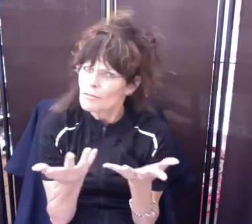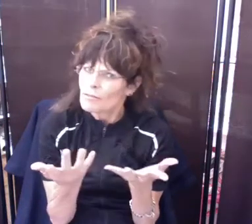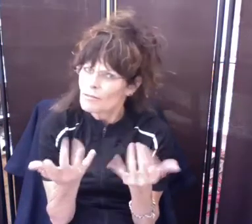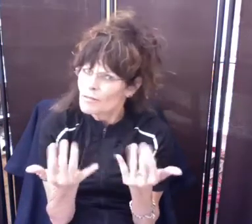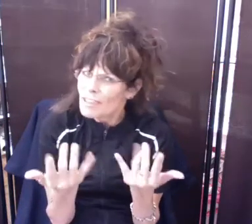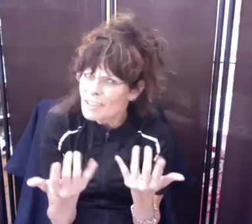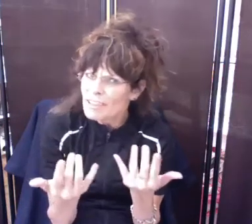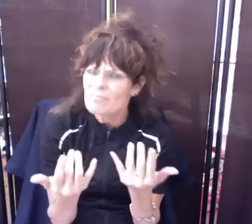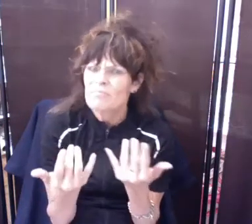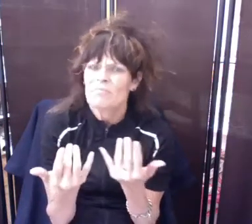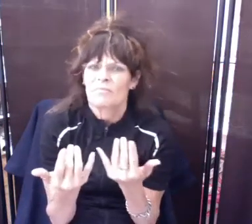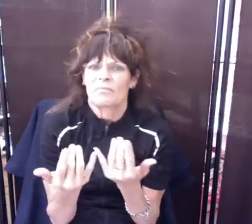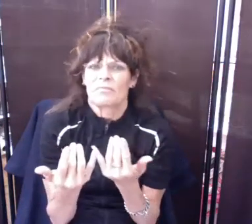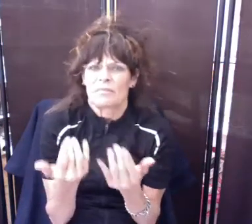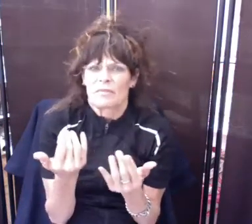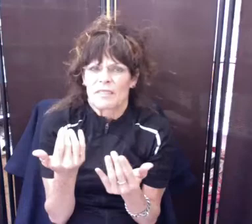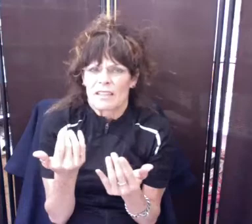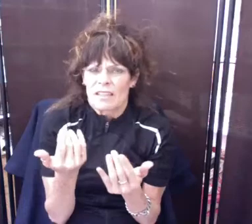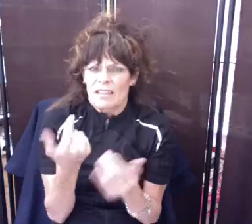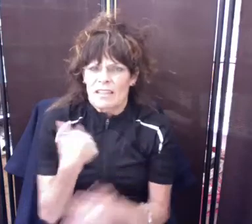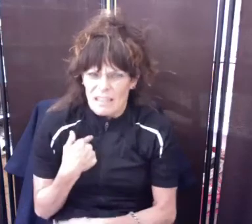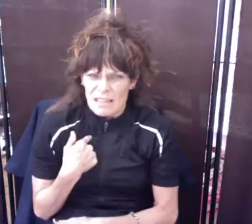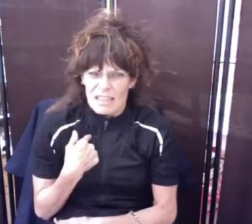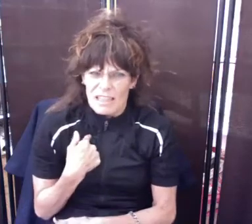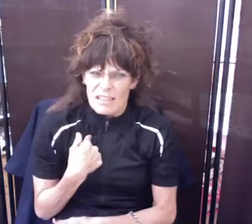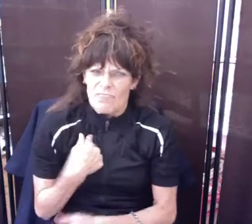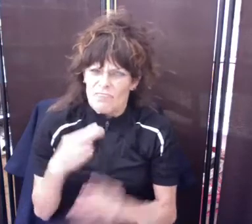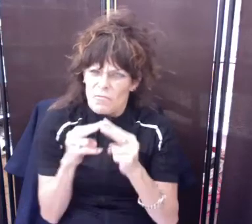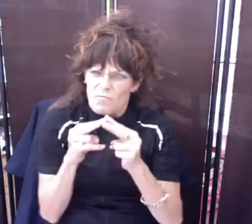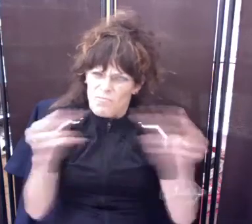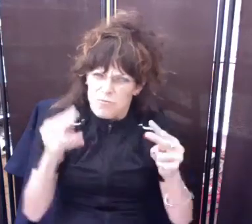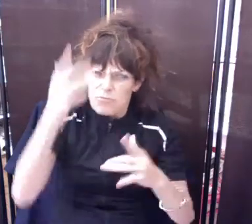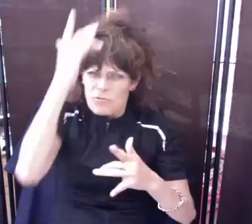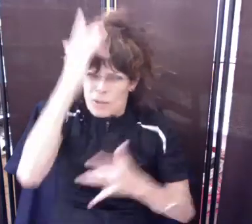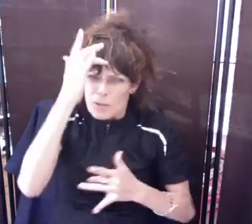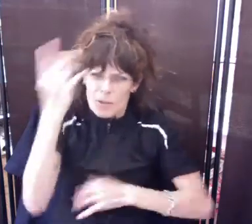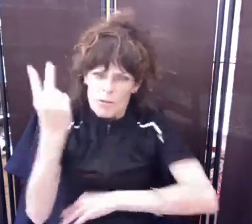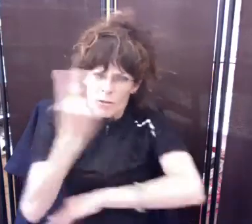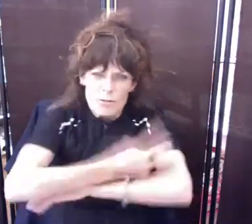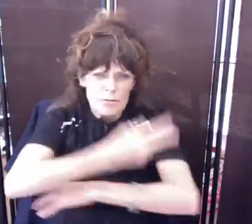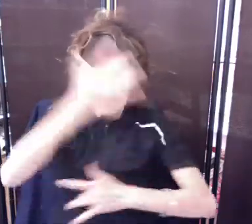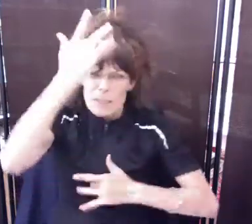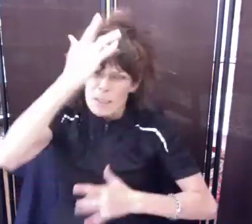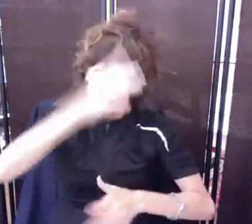got me toxically ill for like 2 days. I had to remain horizontal. Why am I